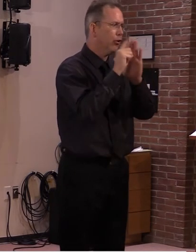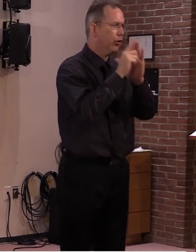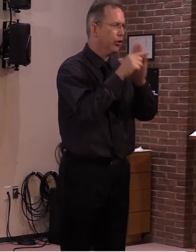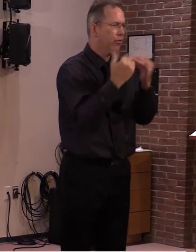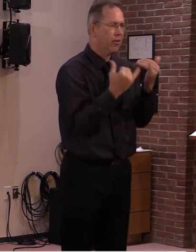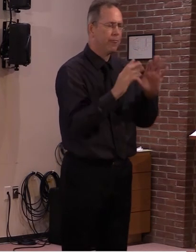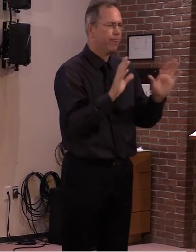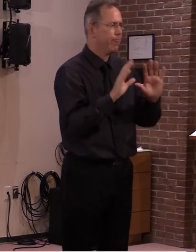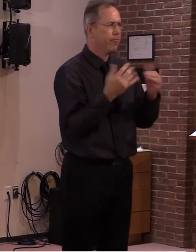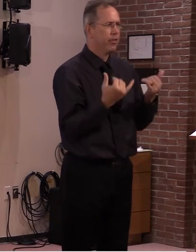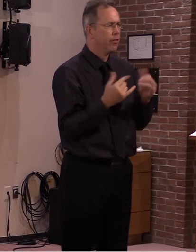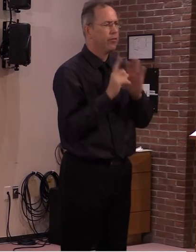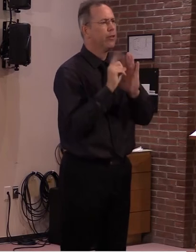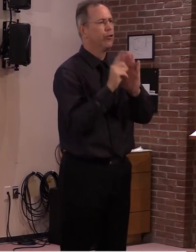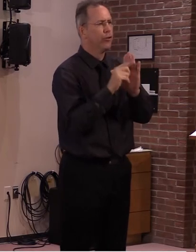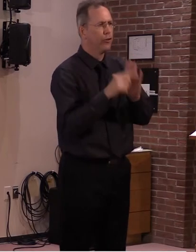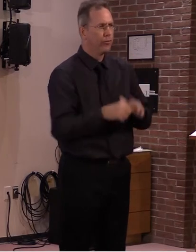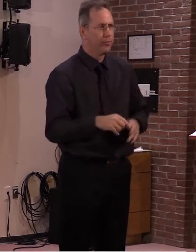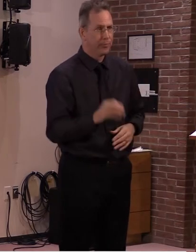Thank you.